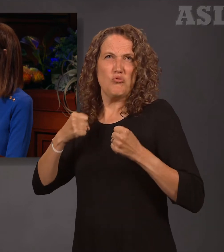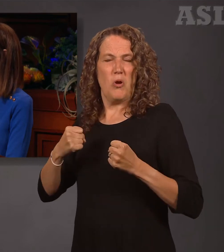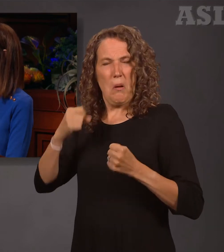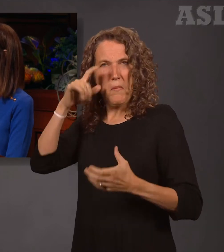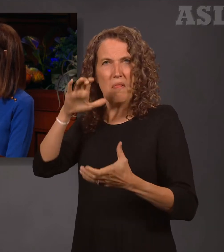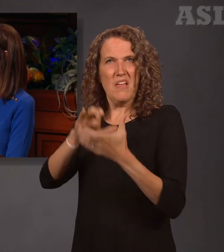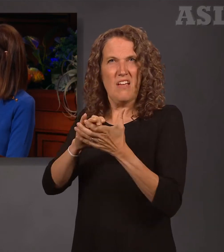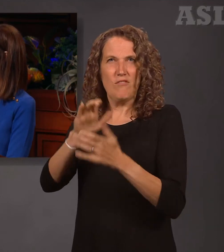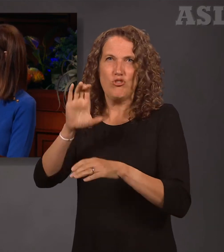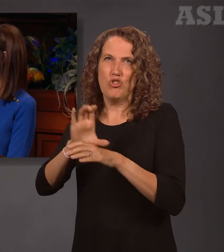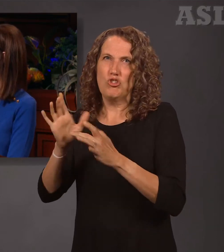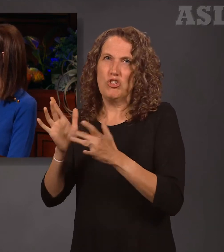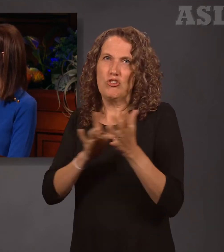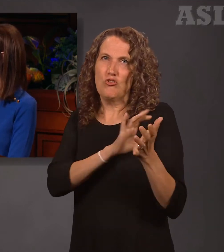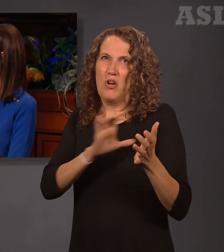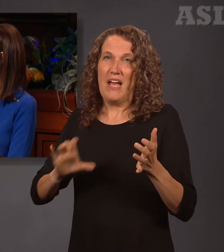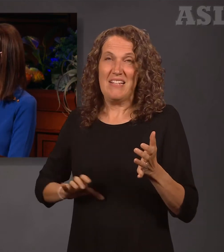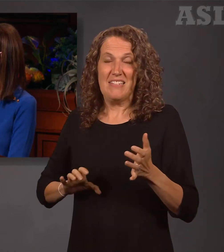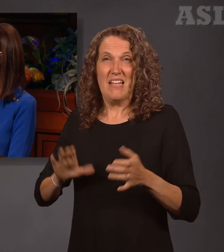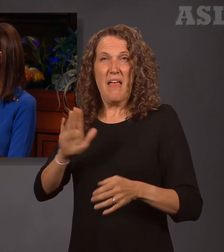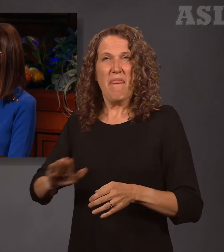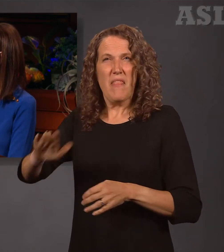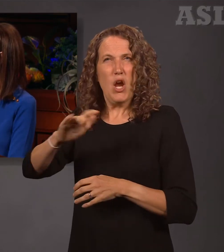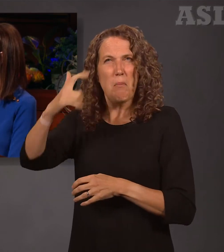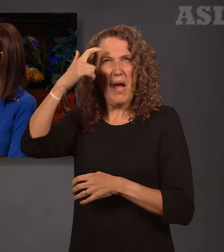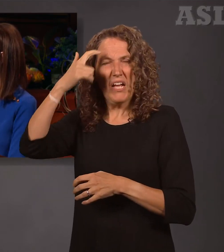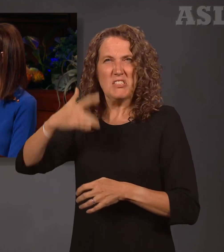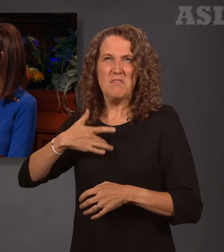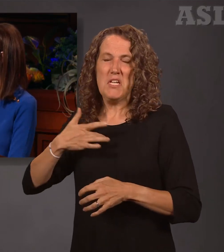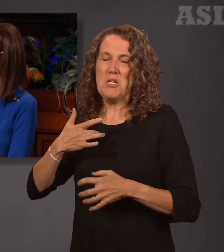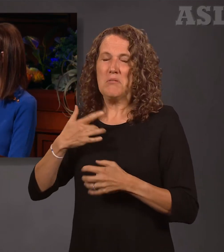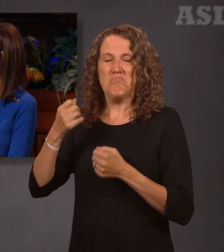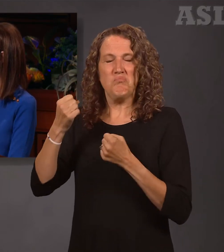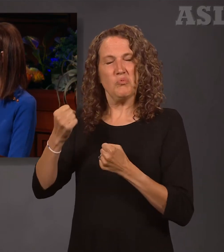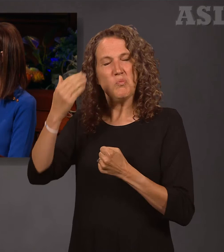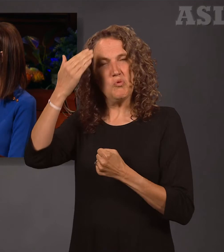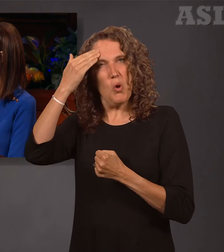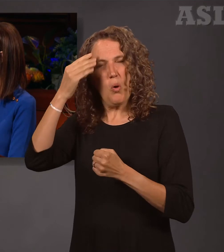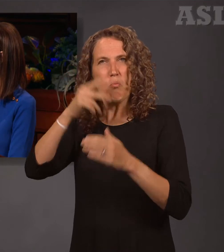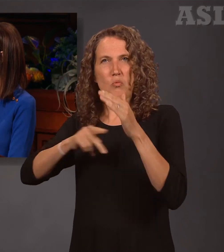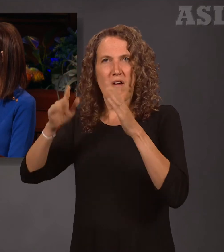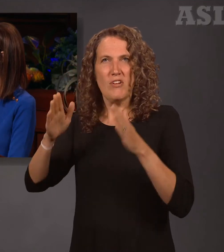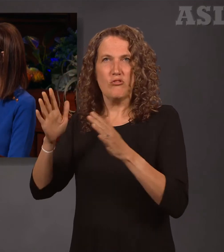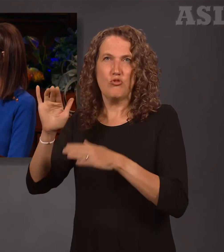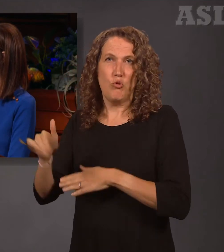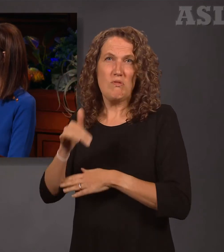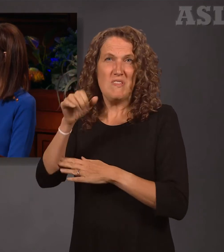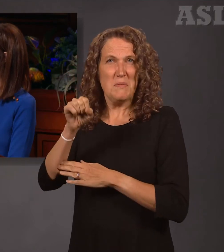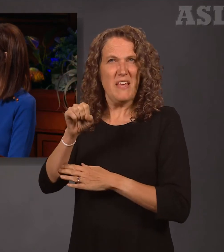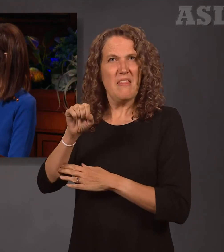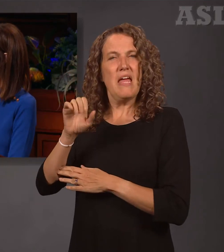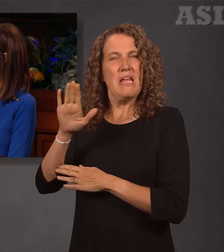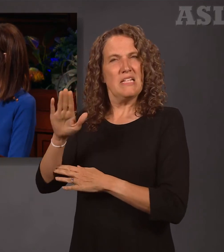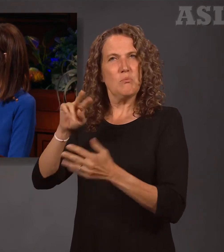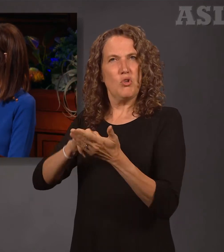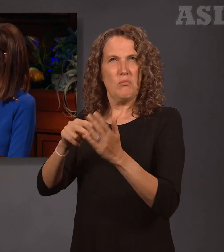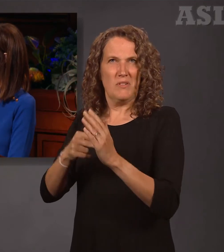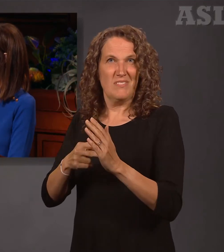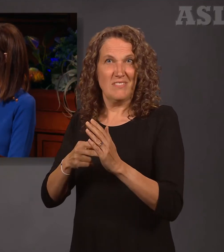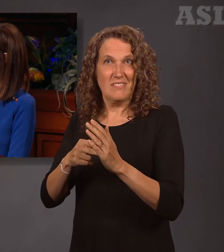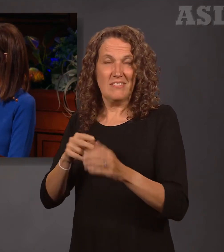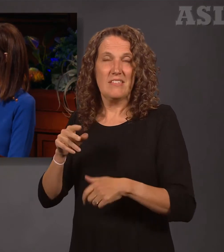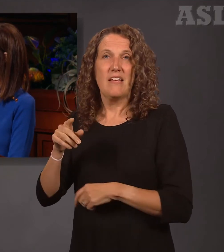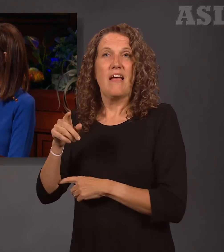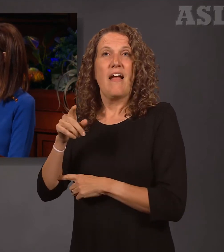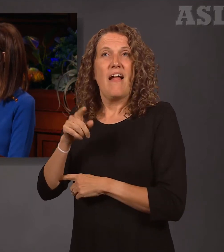Saints could you darken their minds as to the mission of the Prophet Joseph Smith could you blind them with